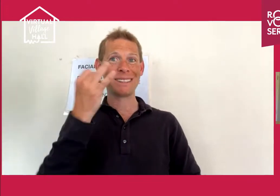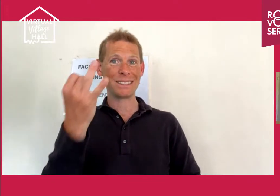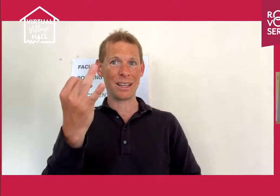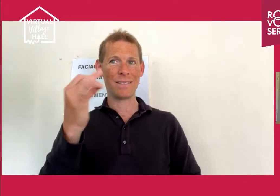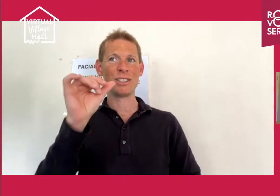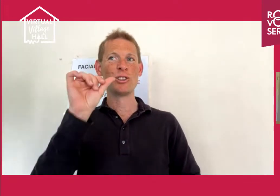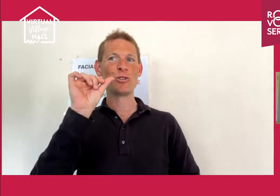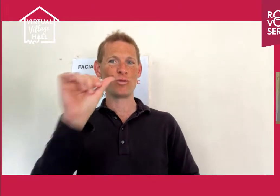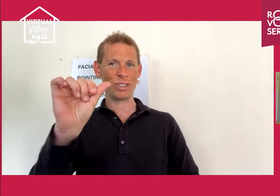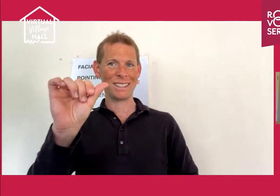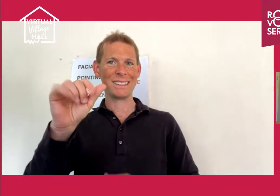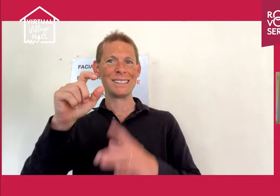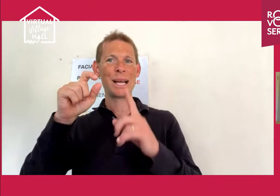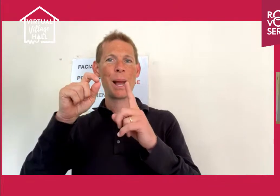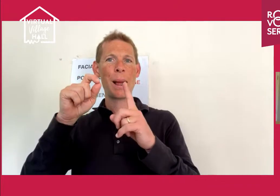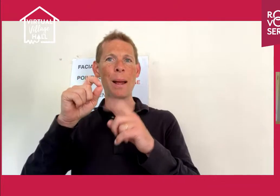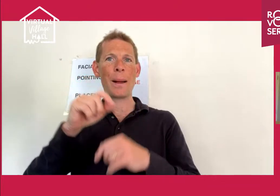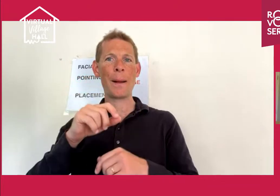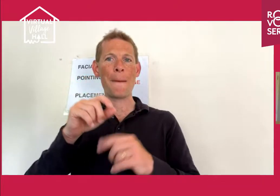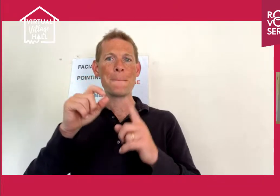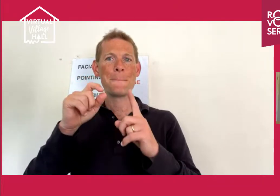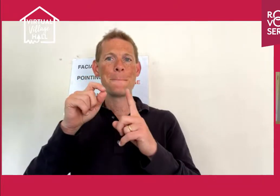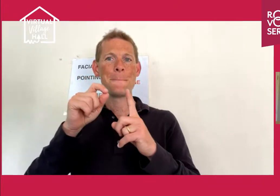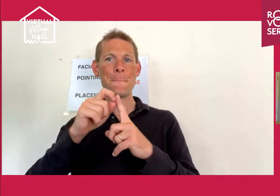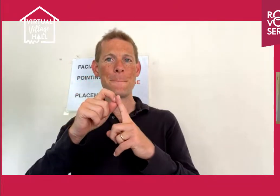And number 7, right again.